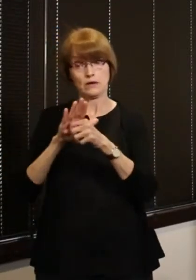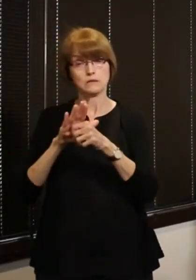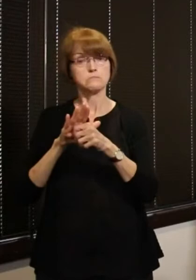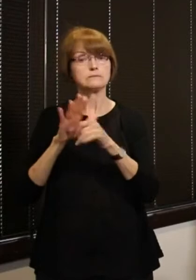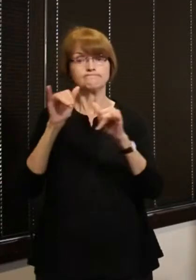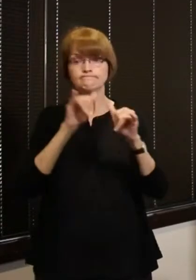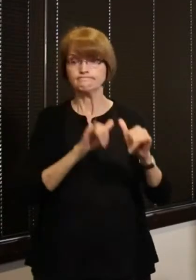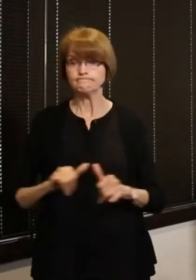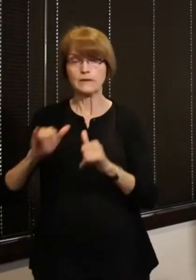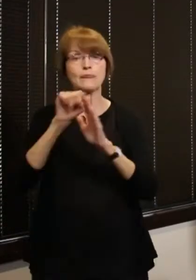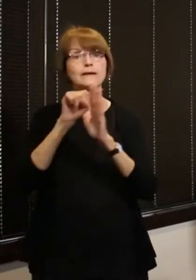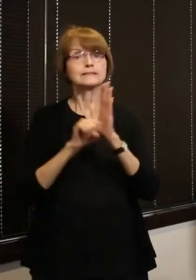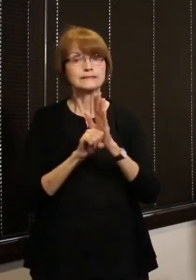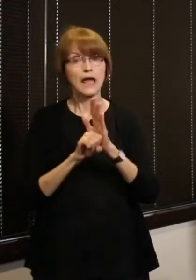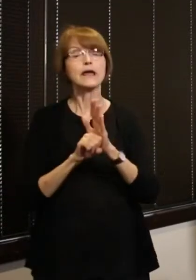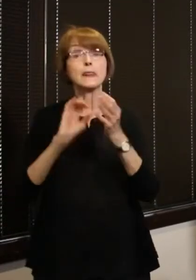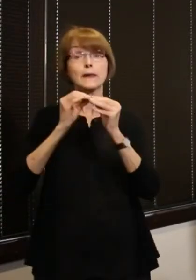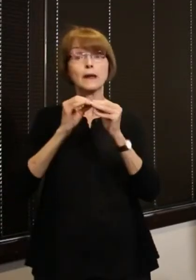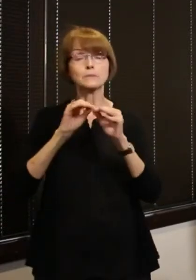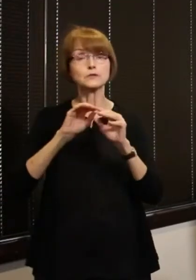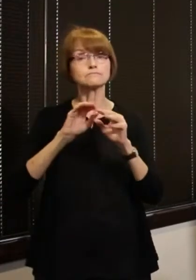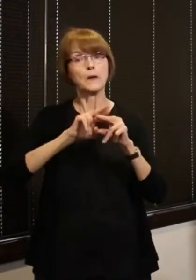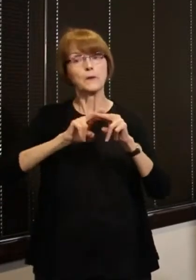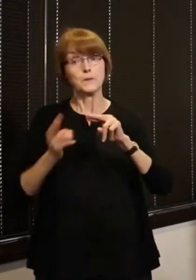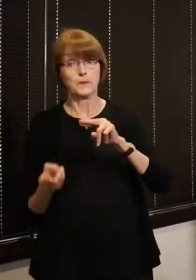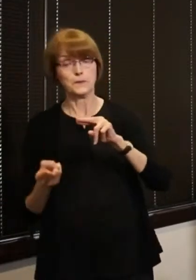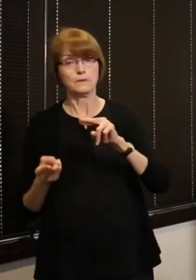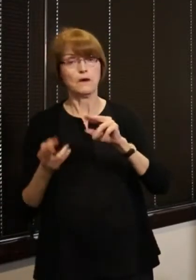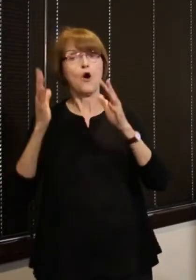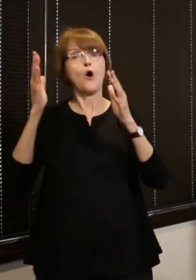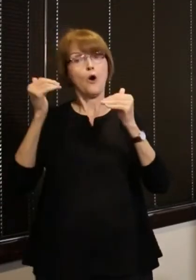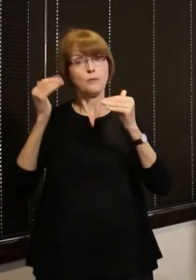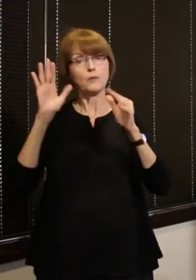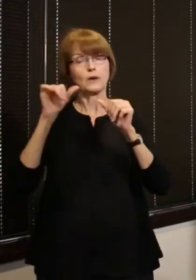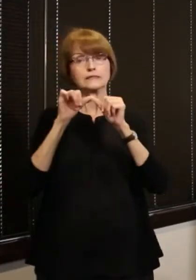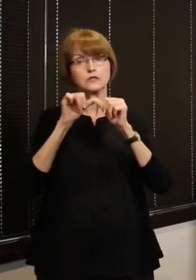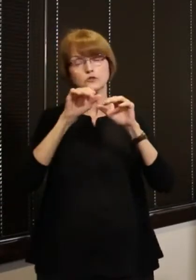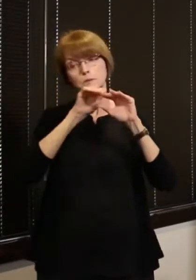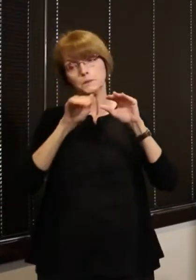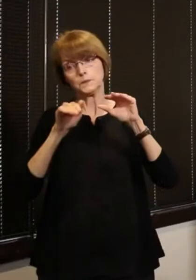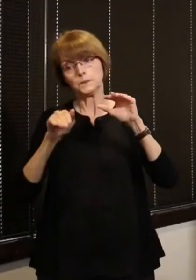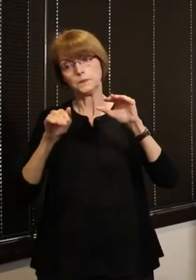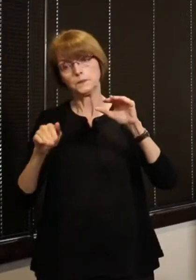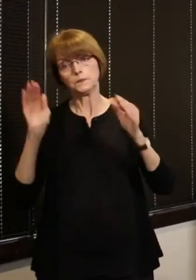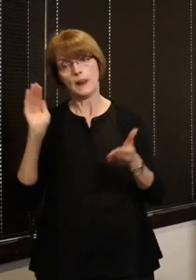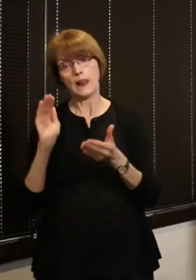state. And so hopefully this is the beginning of a trend to come down with our case counts.